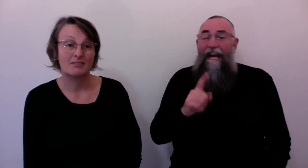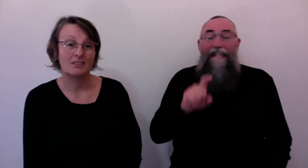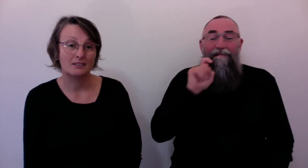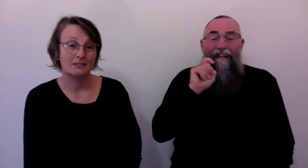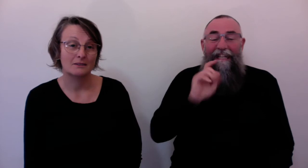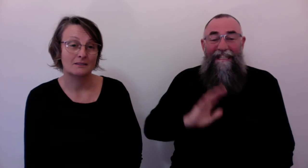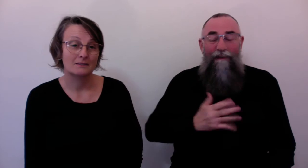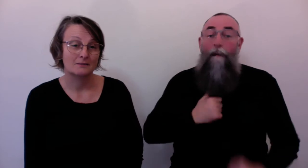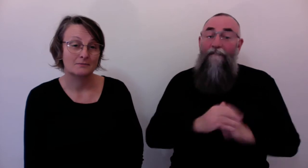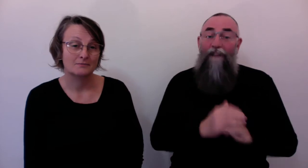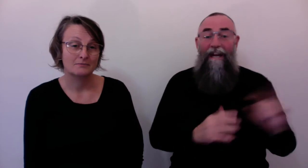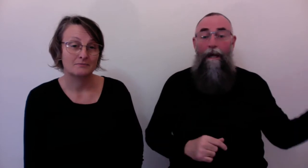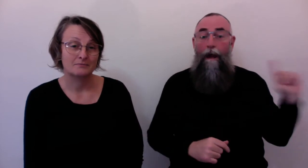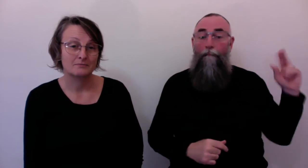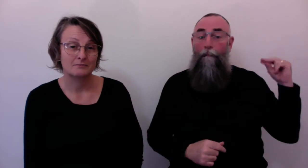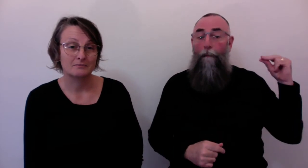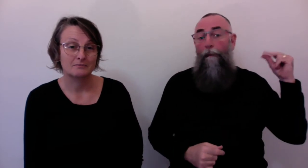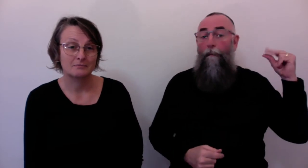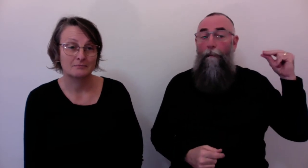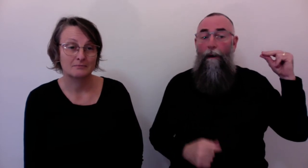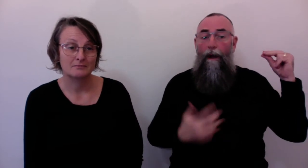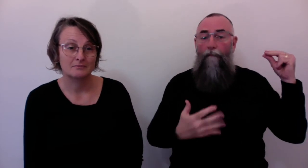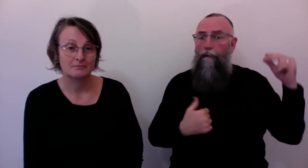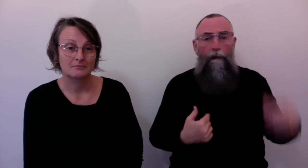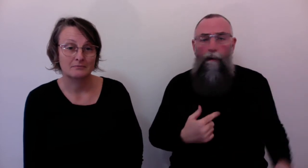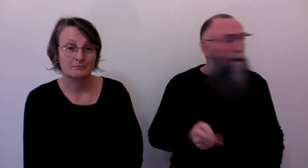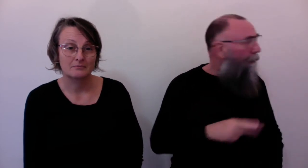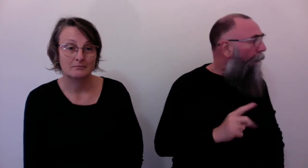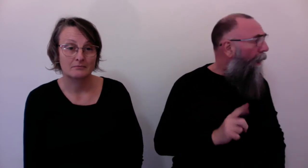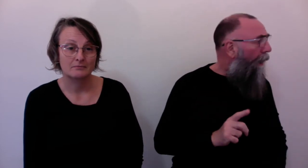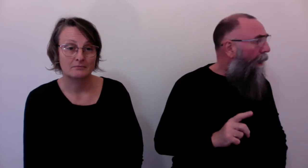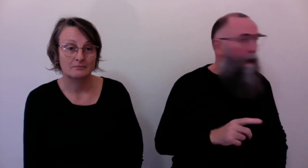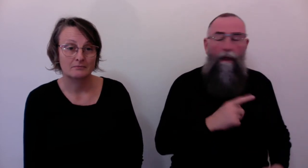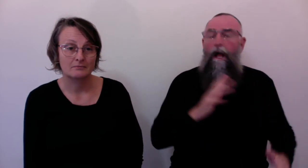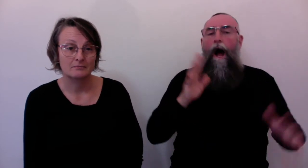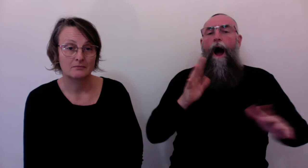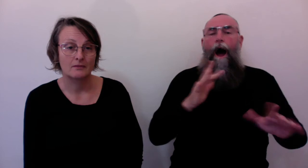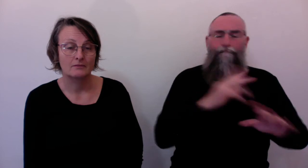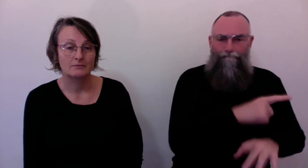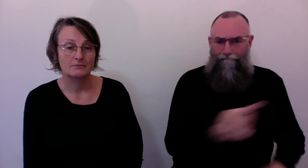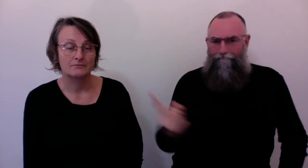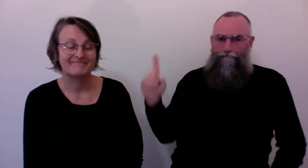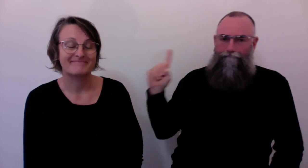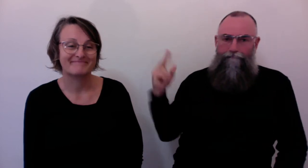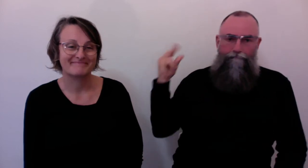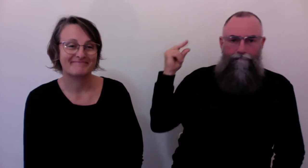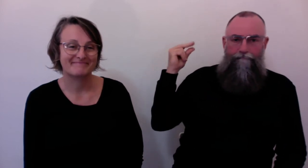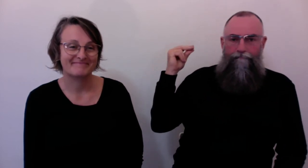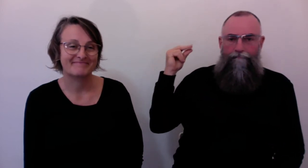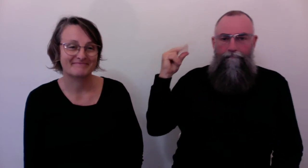friends accidentally talk, and then I'm like, well, and they're like, oh, so sorry. And they're fine, and then they'll go on the side to talk to me. It's nice when your